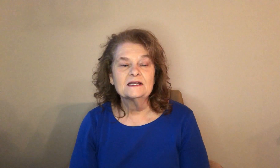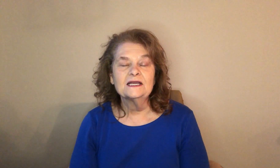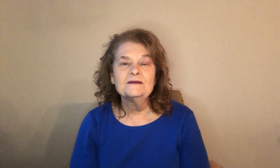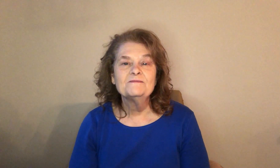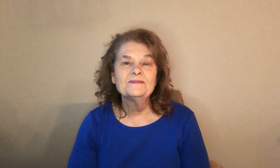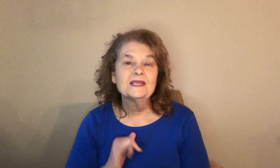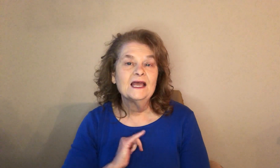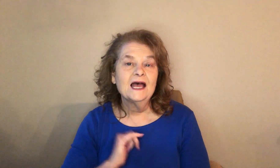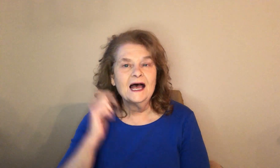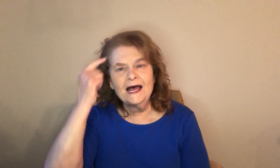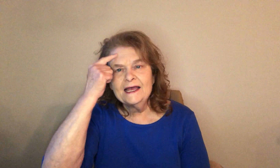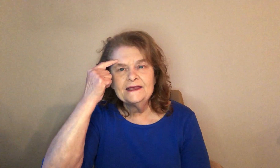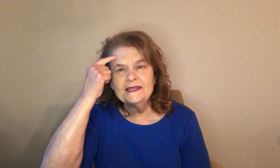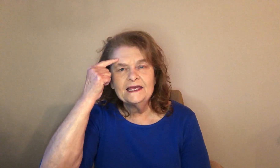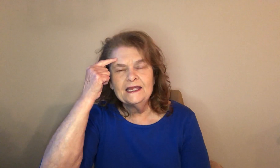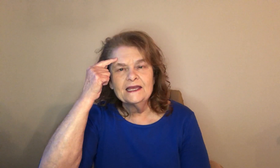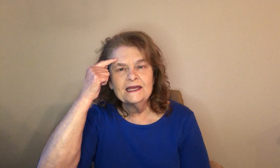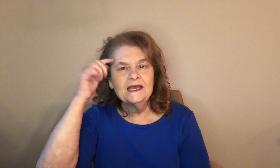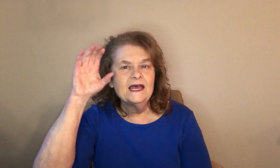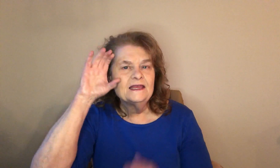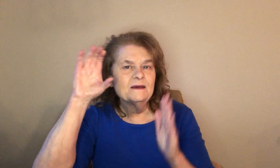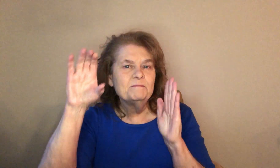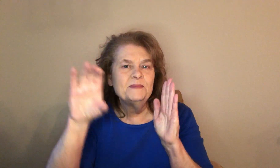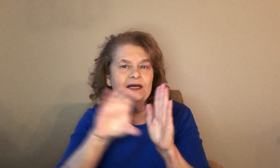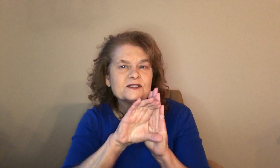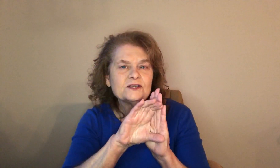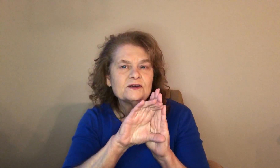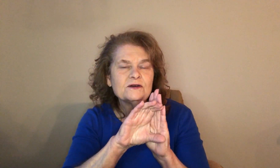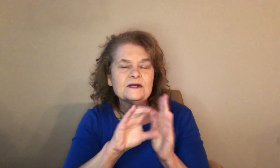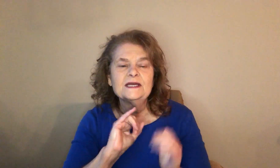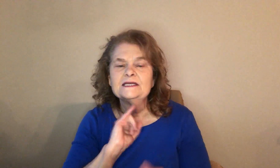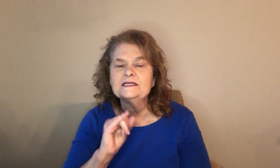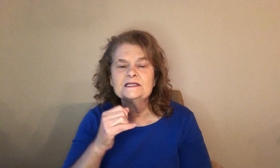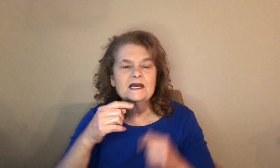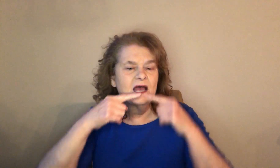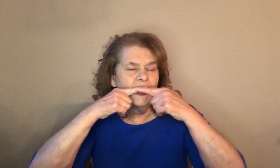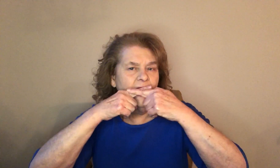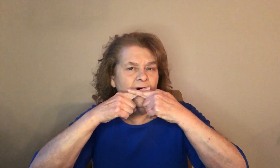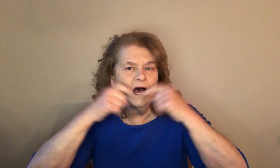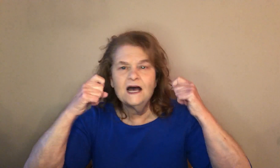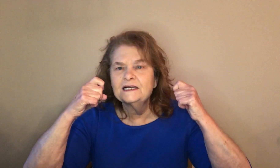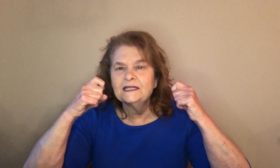ugly. I think the picture is ugly.